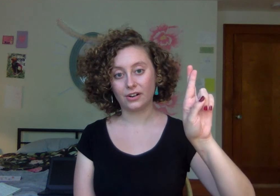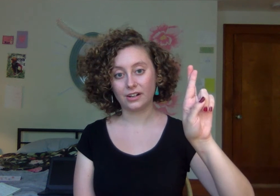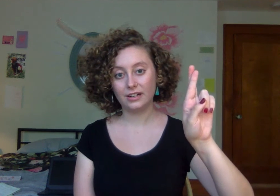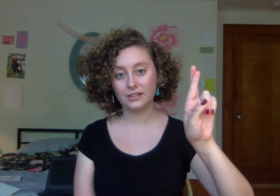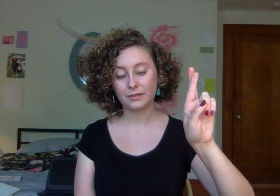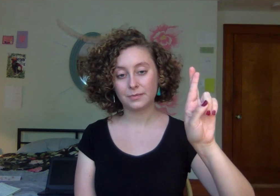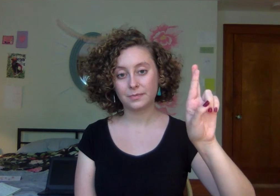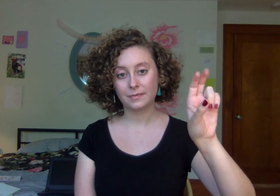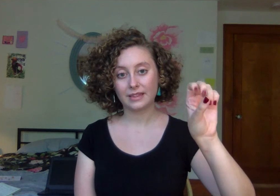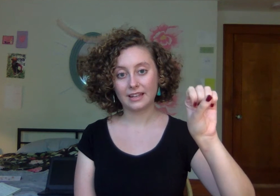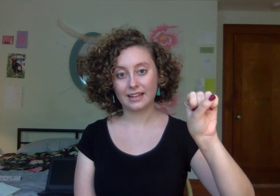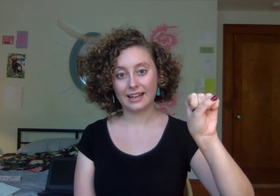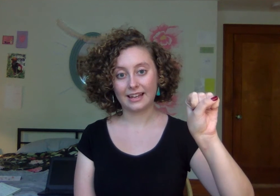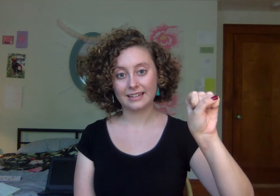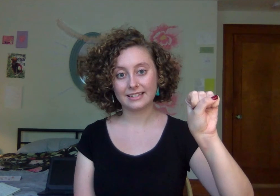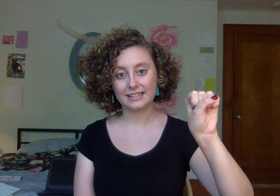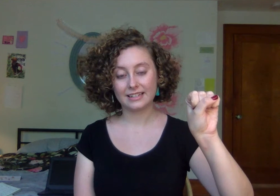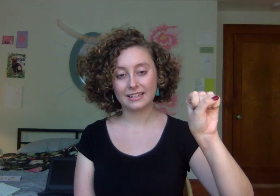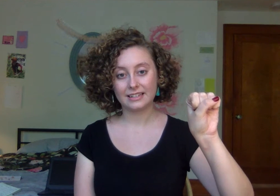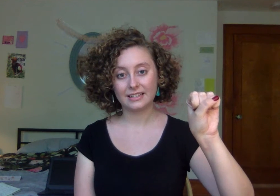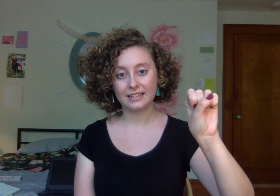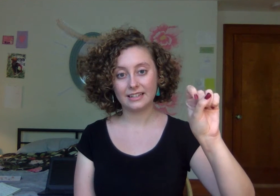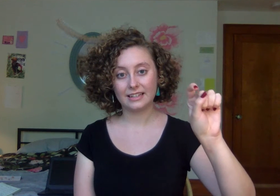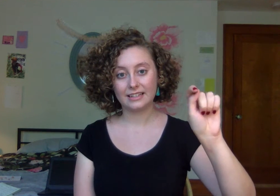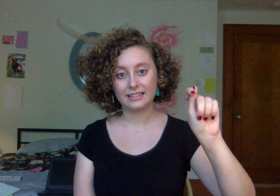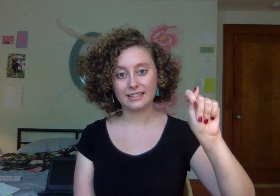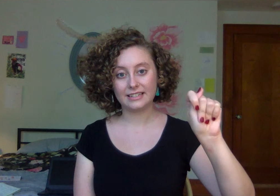R, S, T,